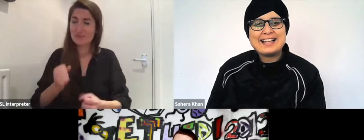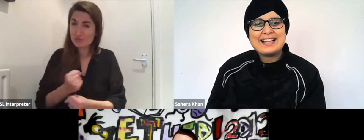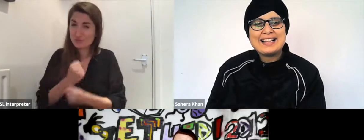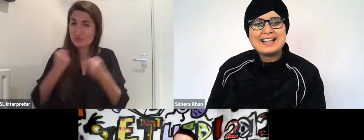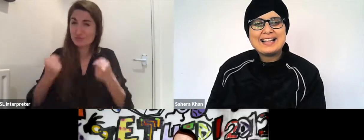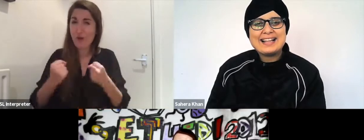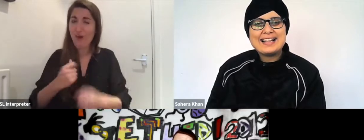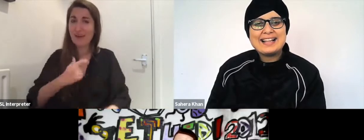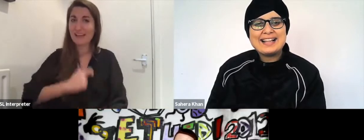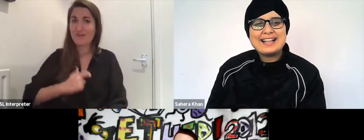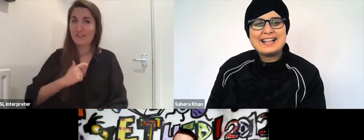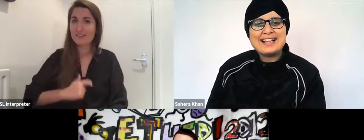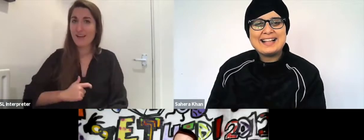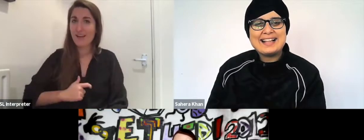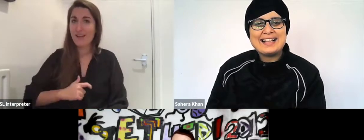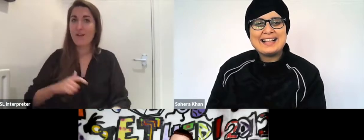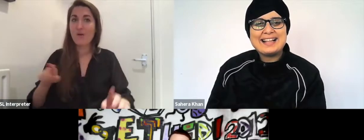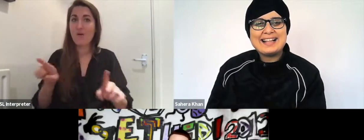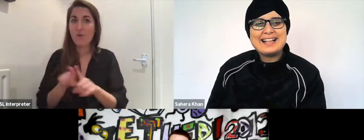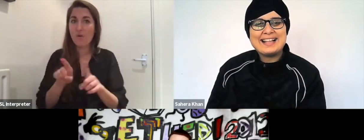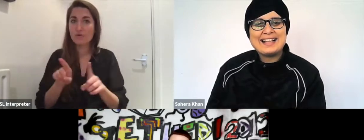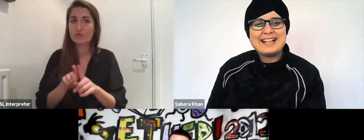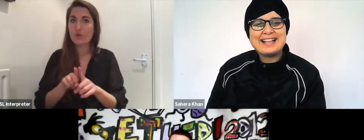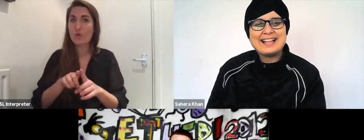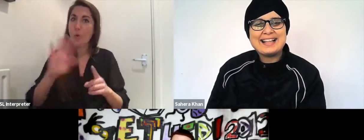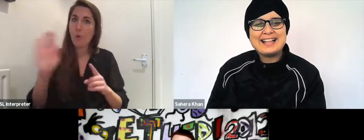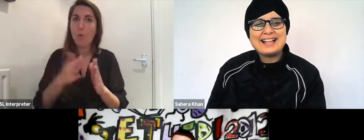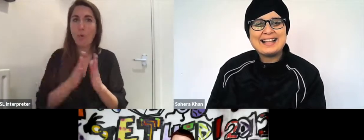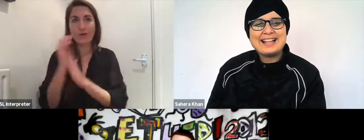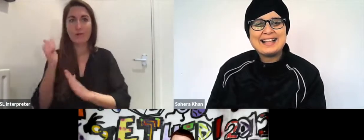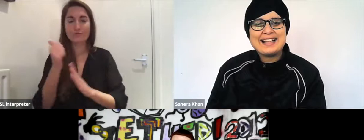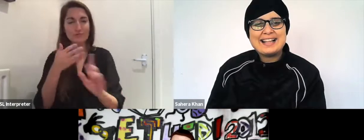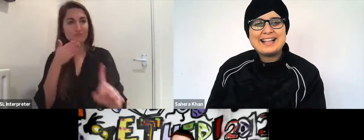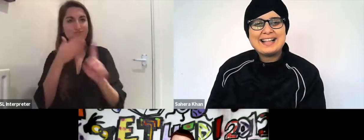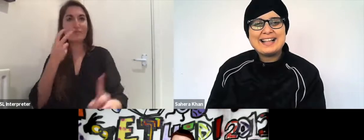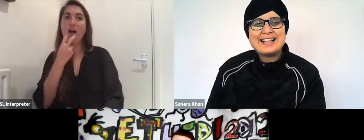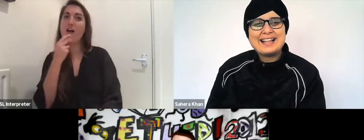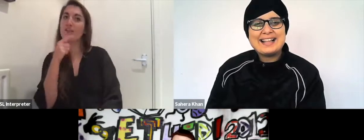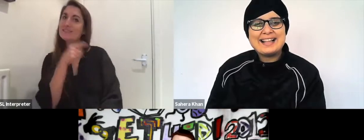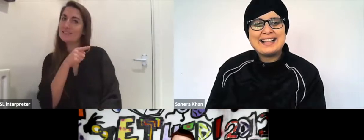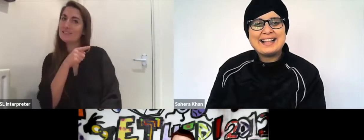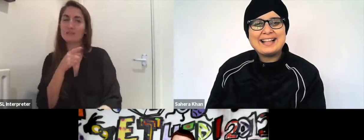that you recognize in every single culture.